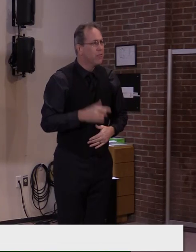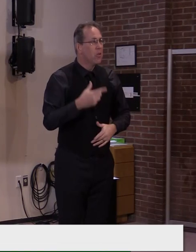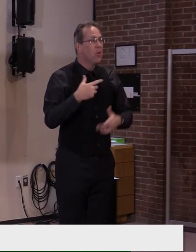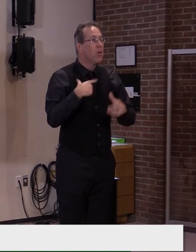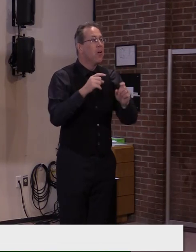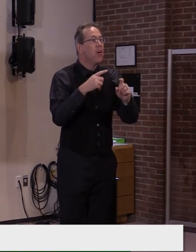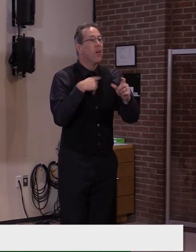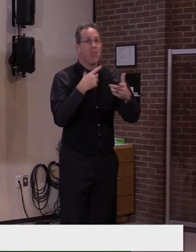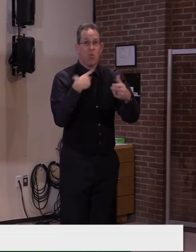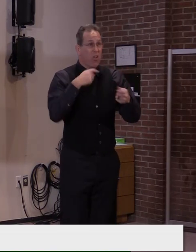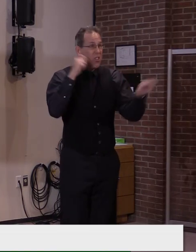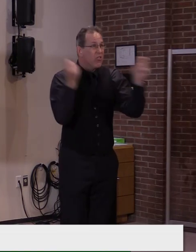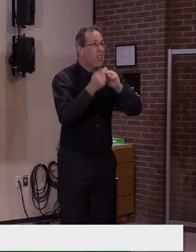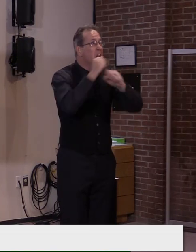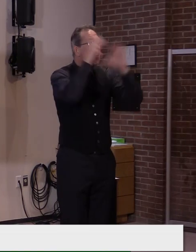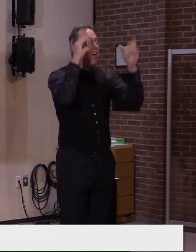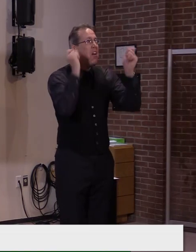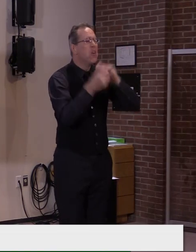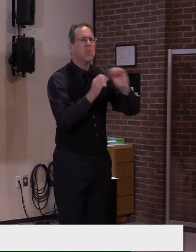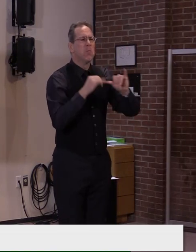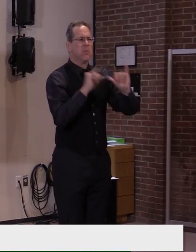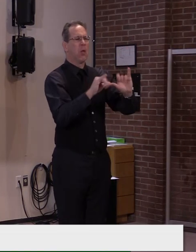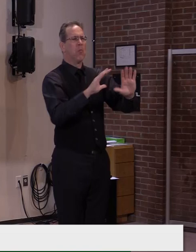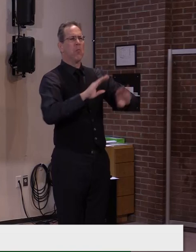My only hope is that